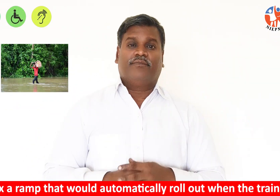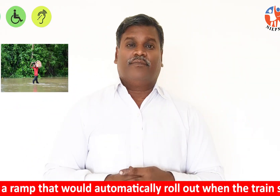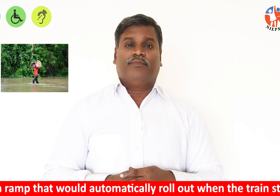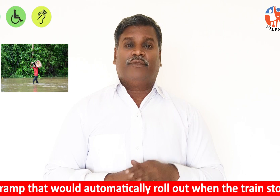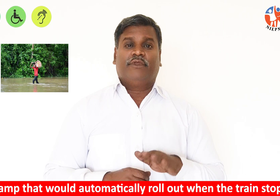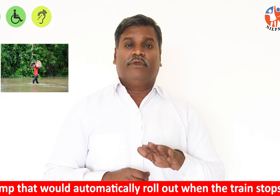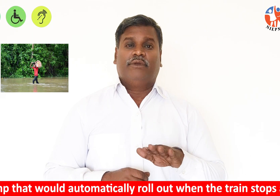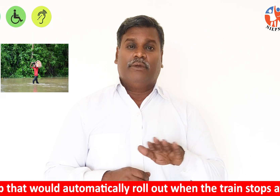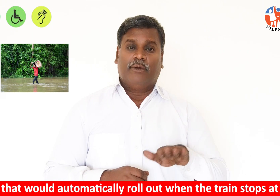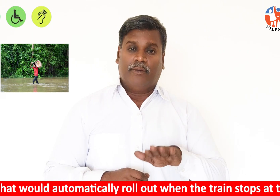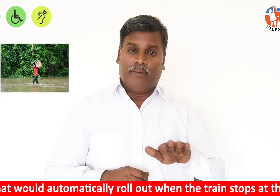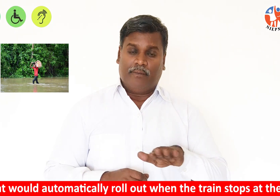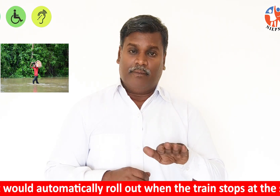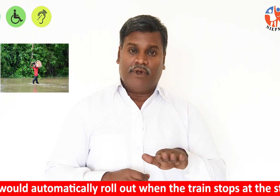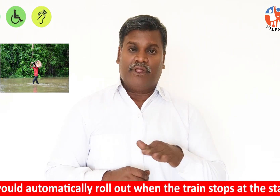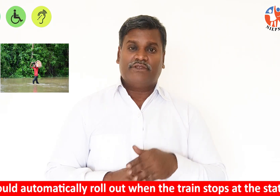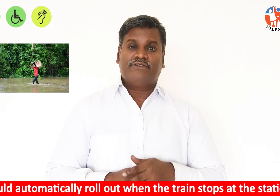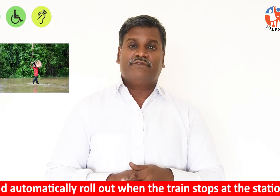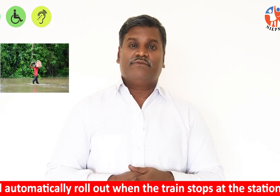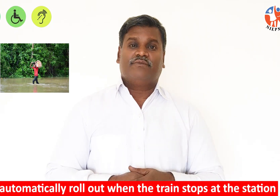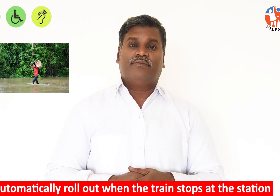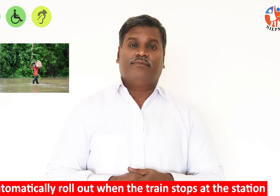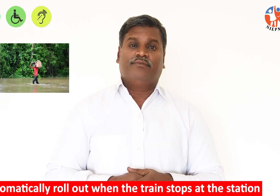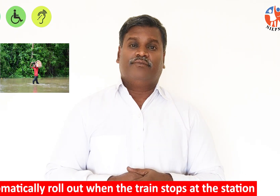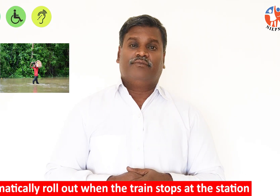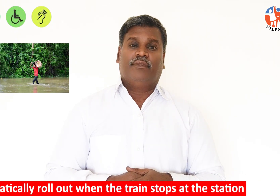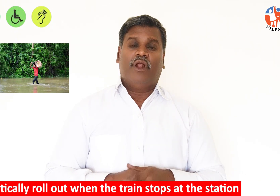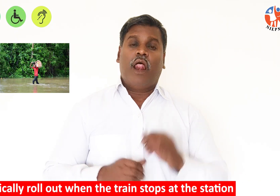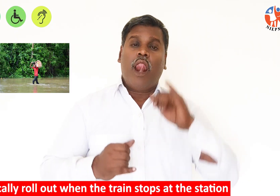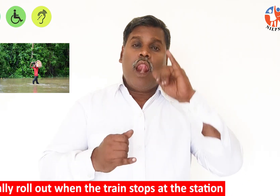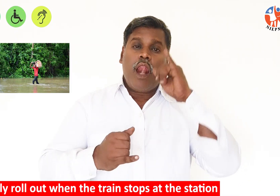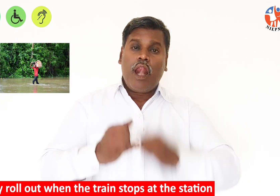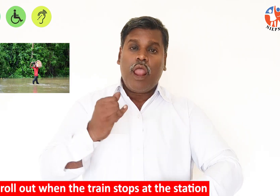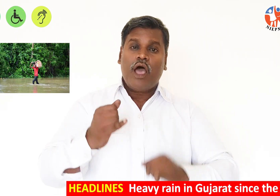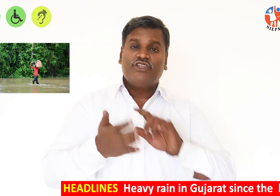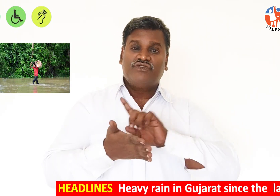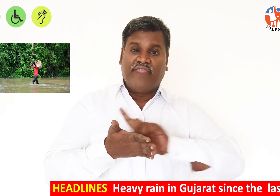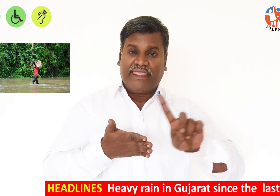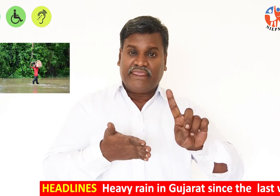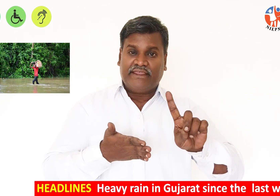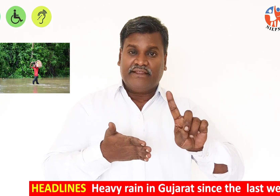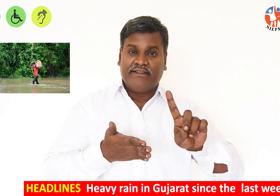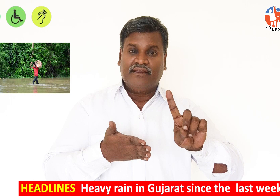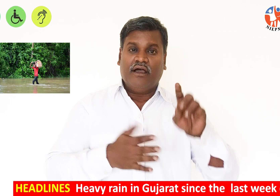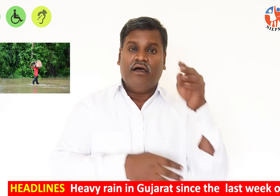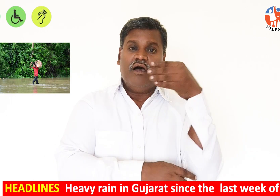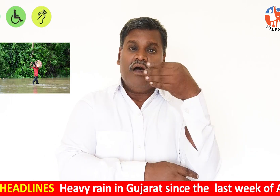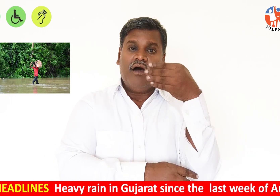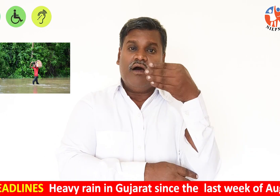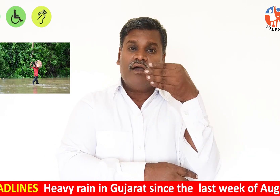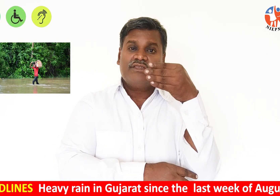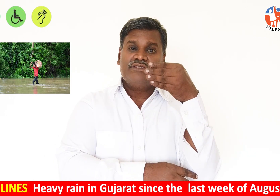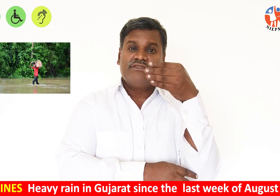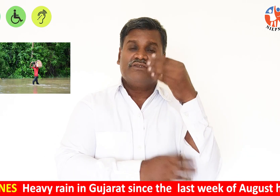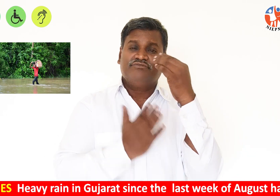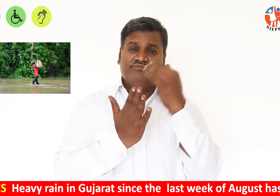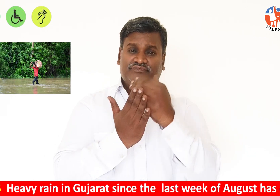Heavy rain in Gujarat since the last week of August has caused massive damage to standing crops and claimed 49